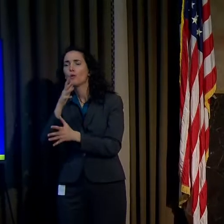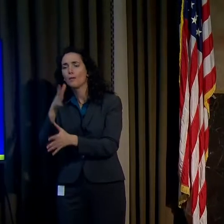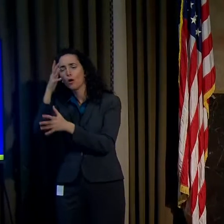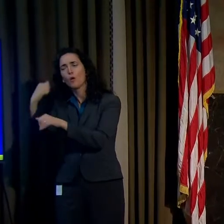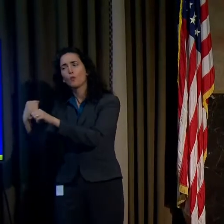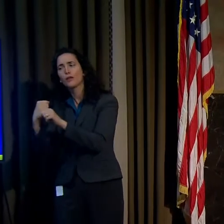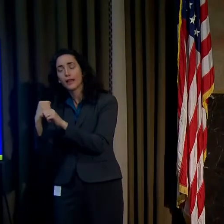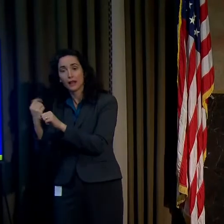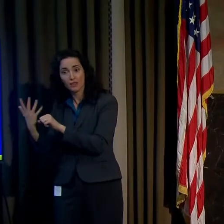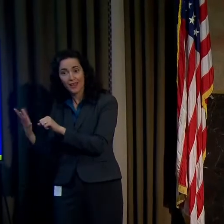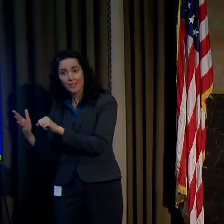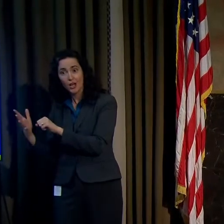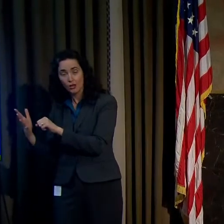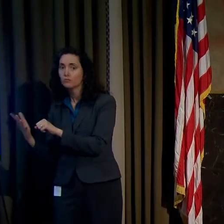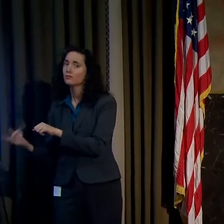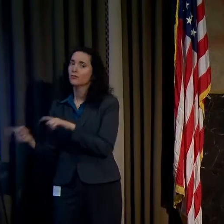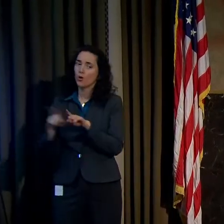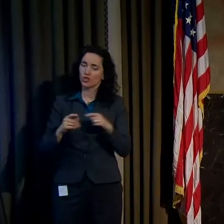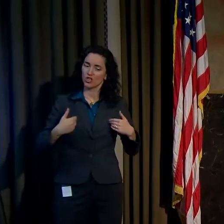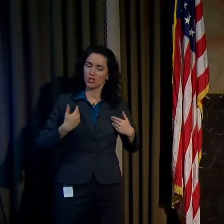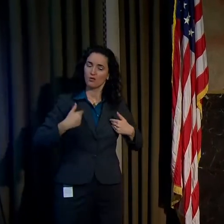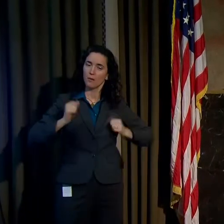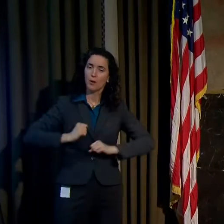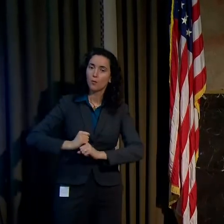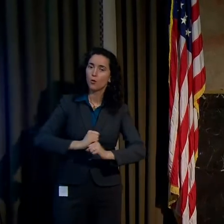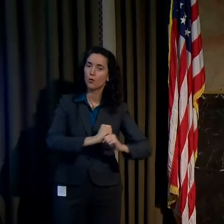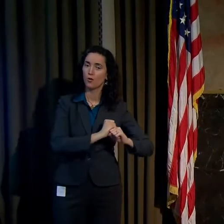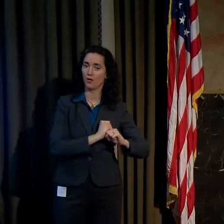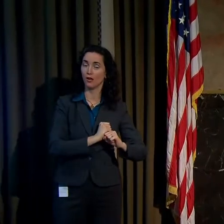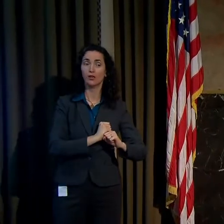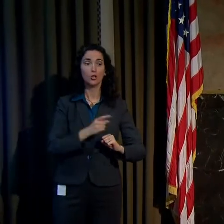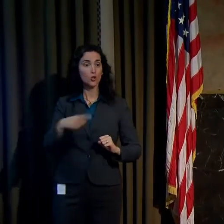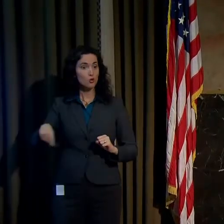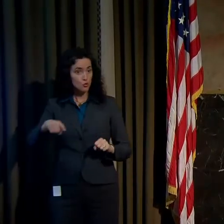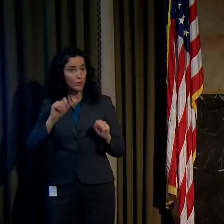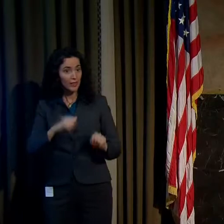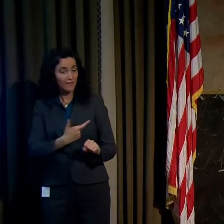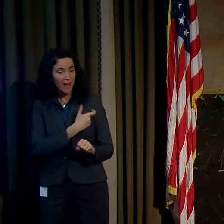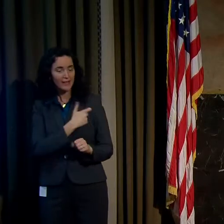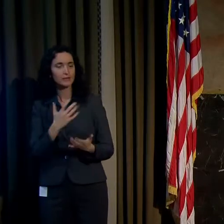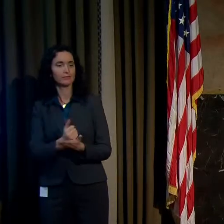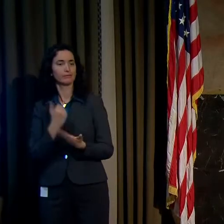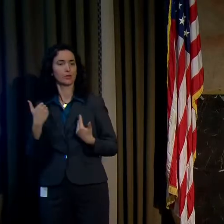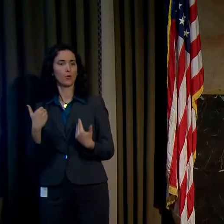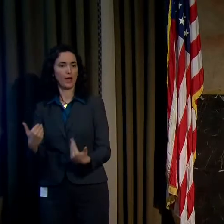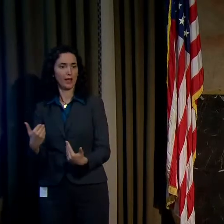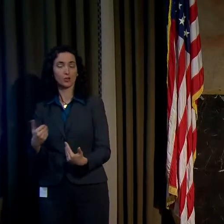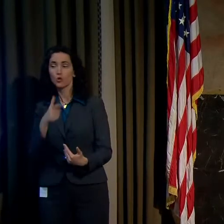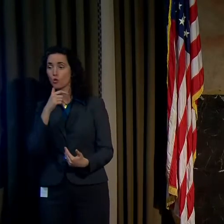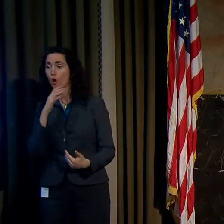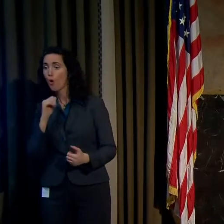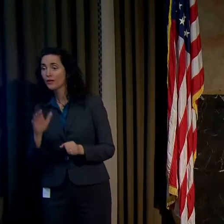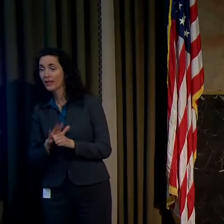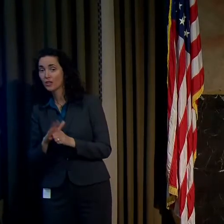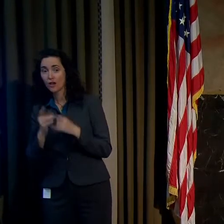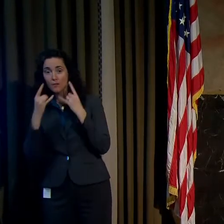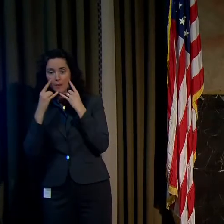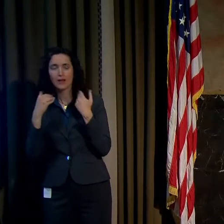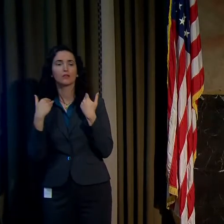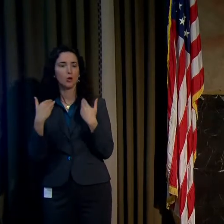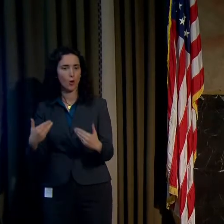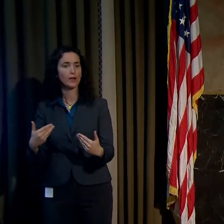that means that folks who are eligible to get vaccinated should, and people who are old enough to wear a